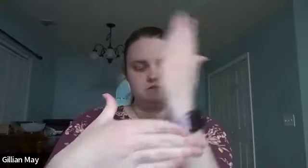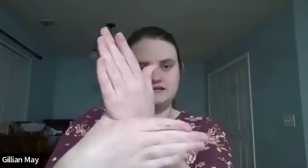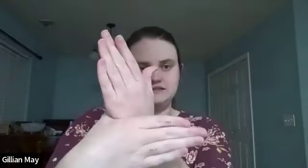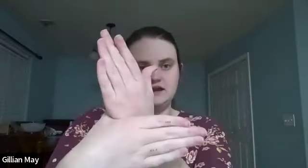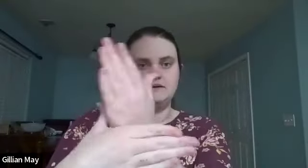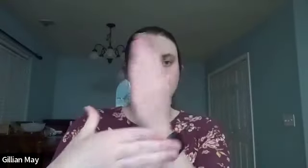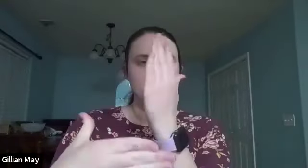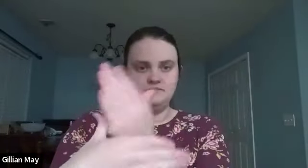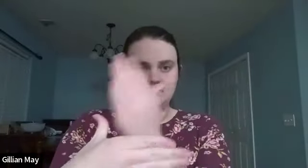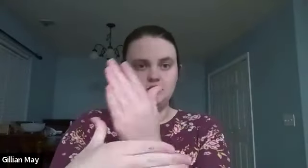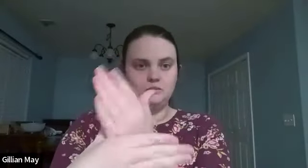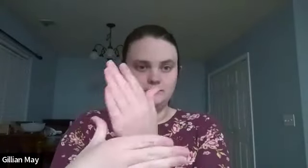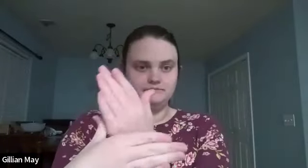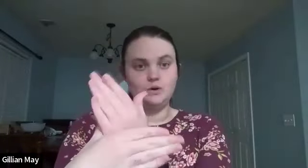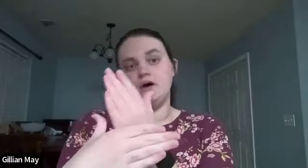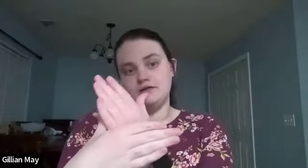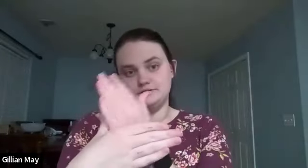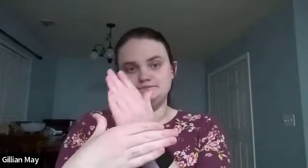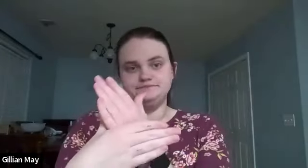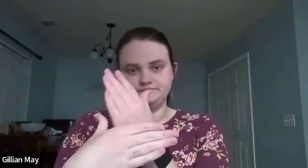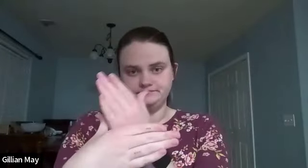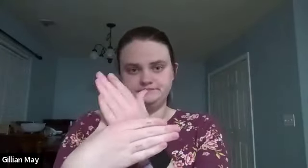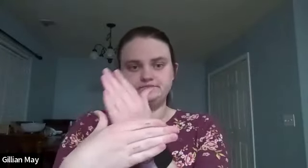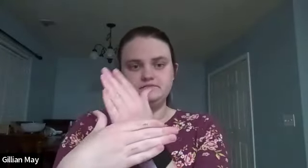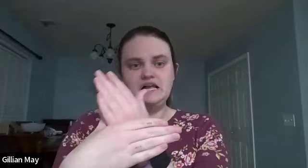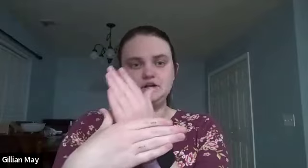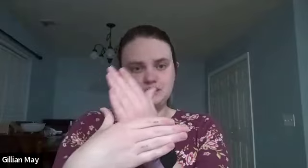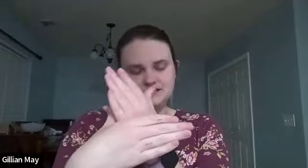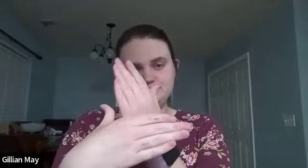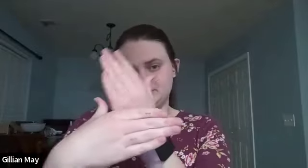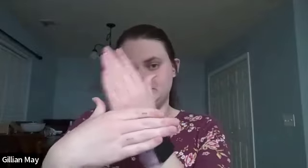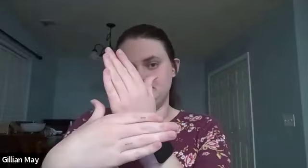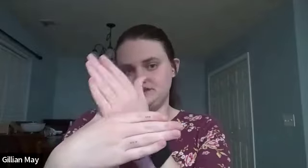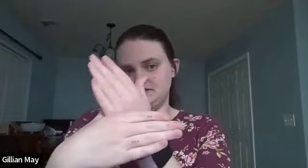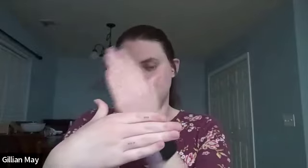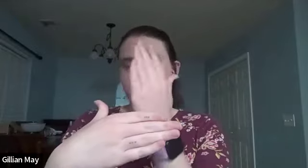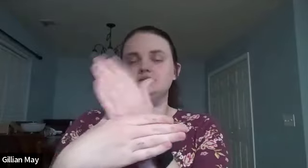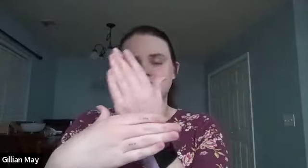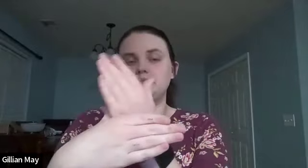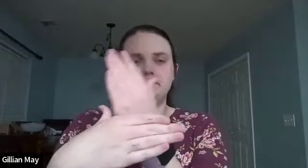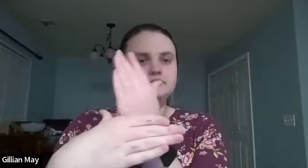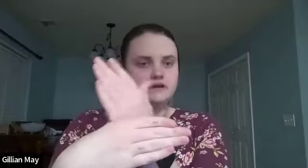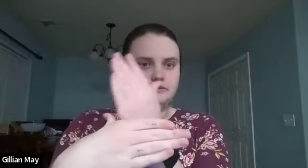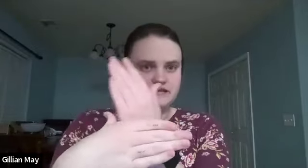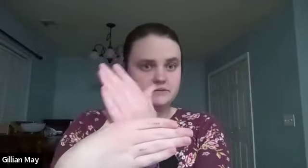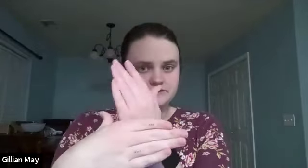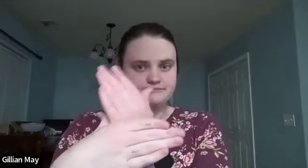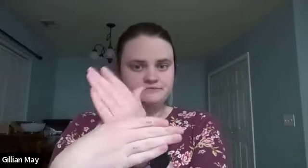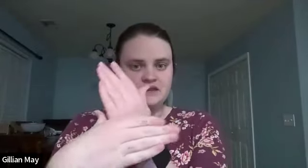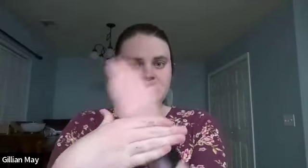space. Yeah. Annoy or bother. And you want to make sure you do double, like not double, but a couple taps. If